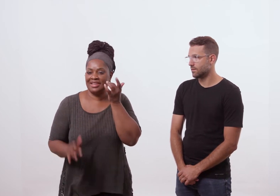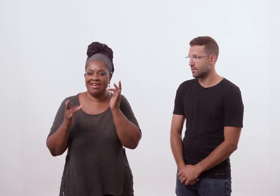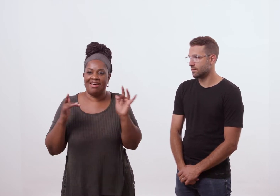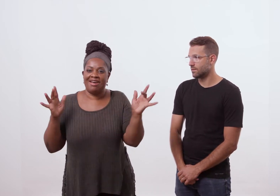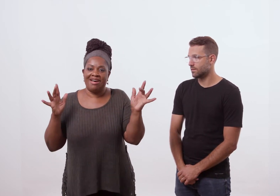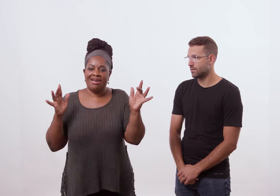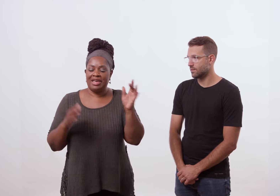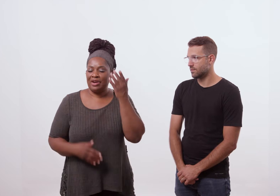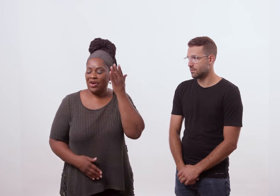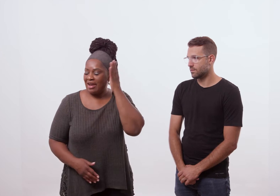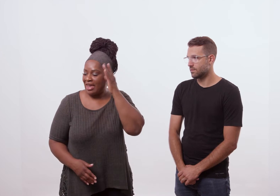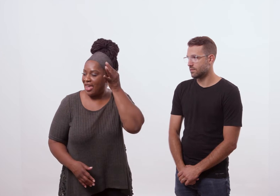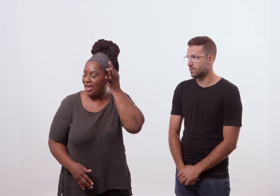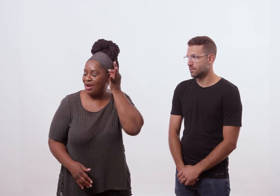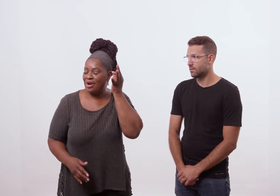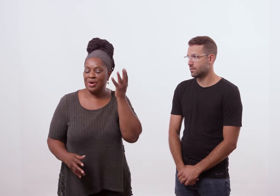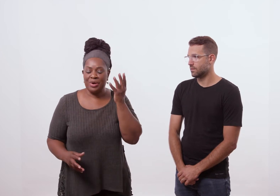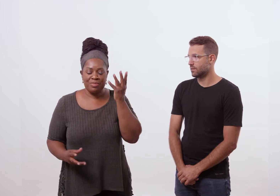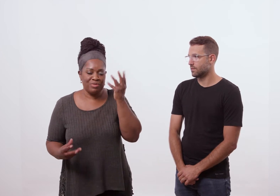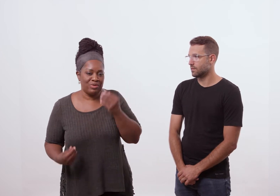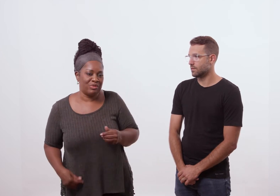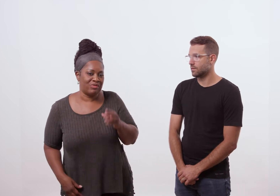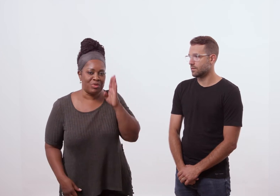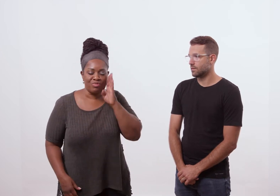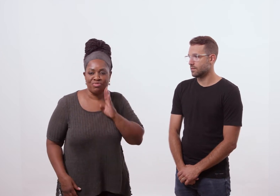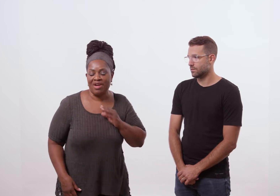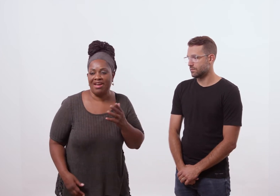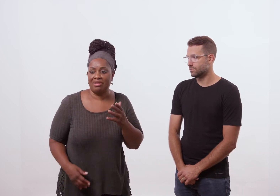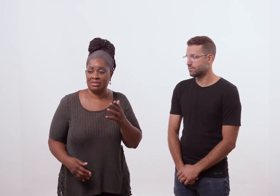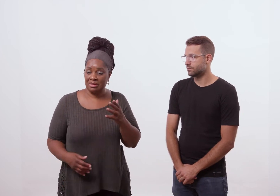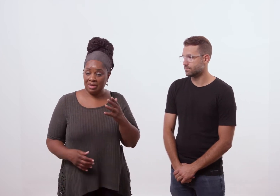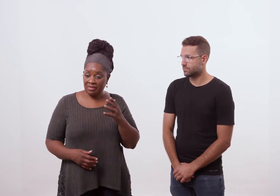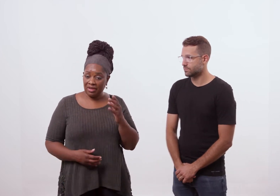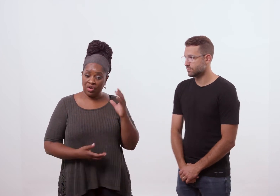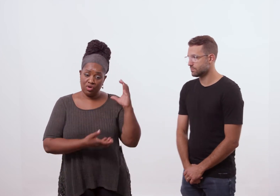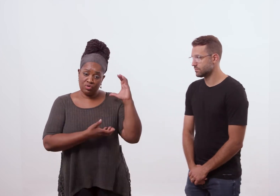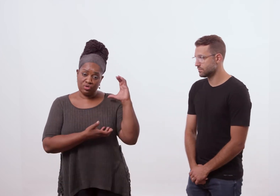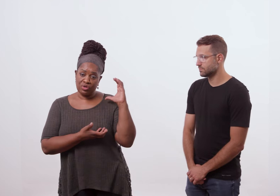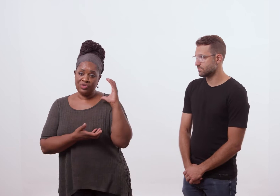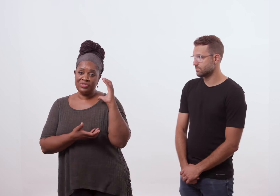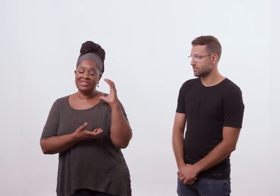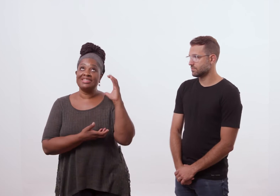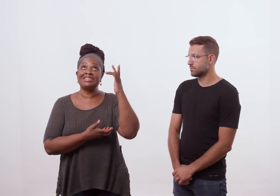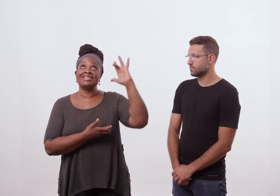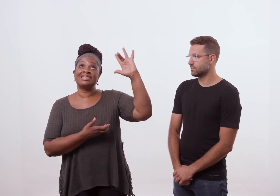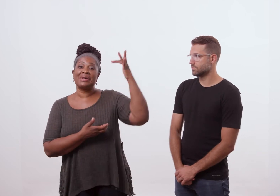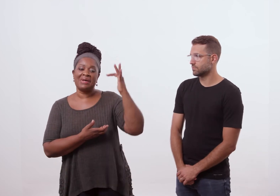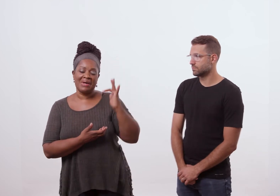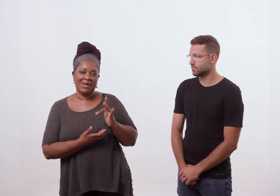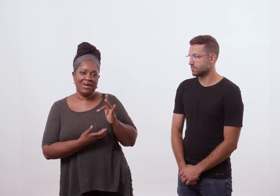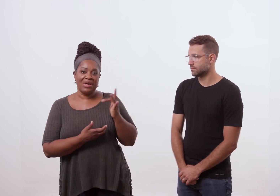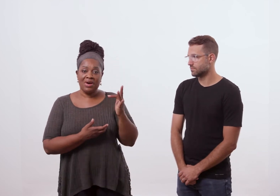luxuriant auburn hair. Bearing an empty vase on her shoulder, she dazzles in the sun.